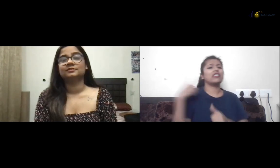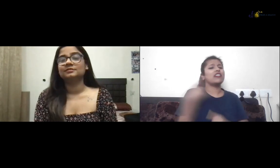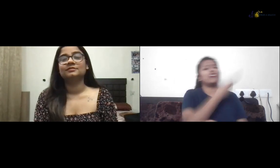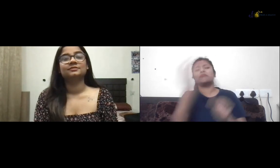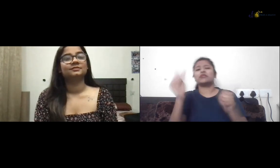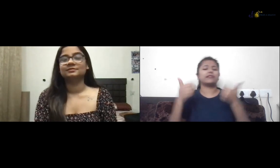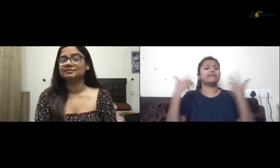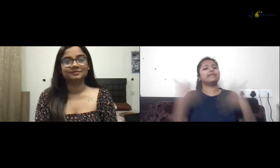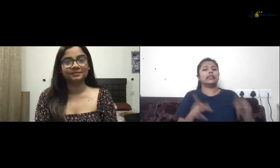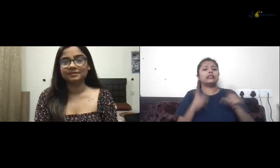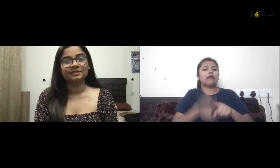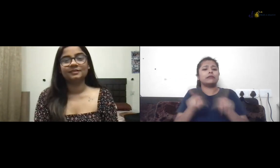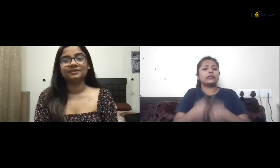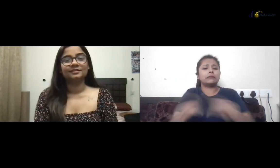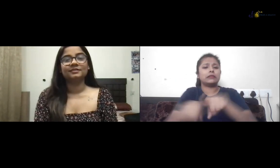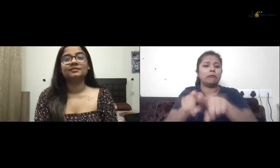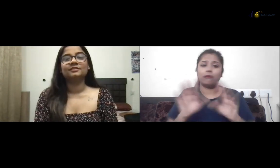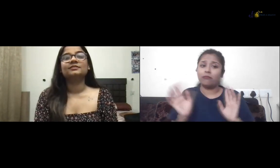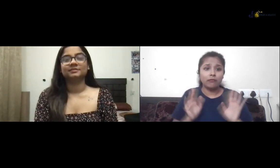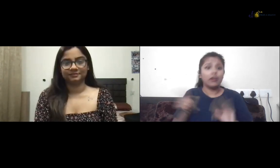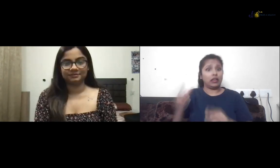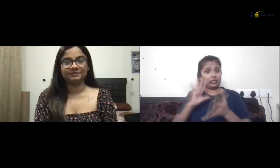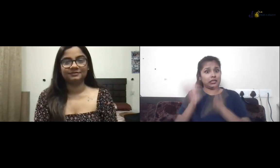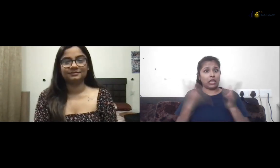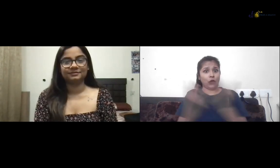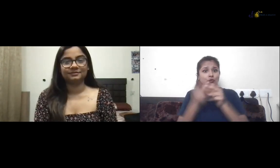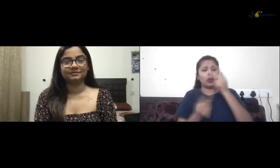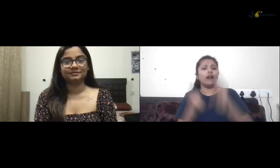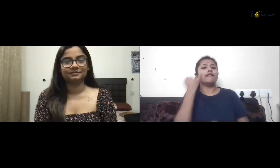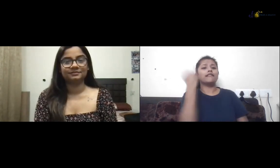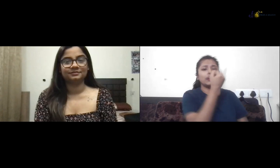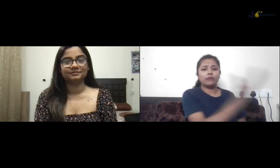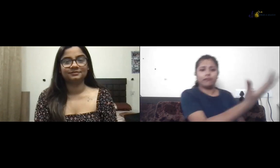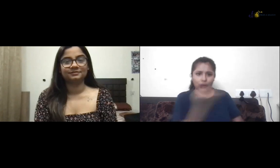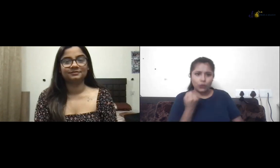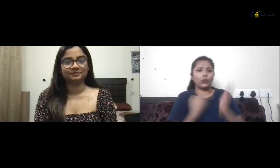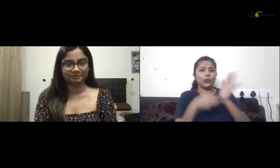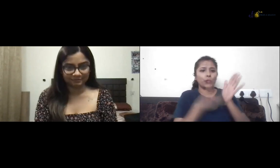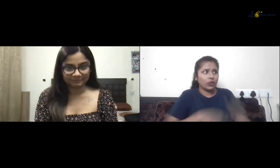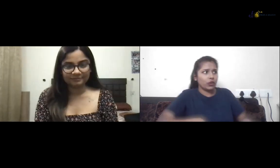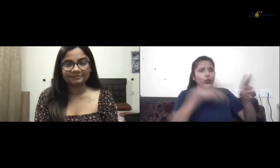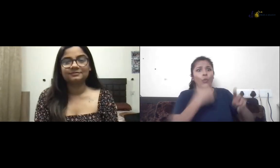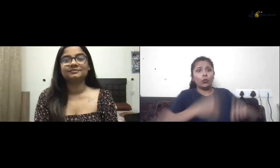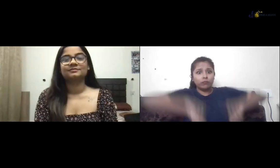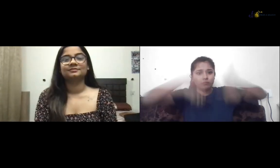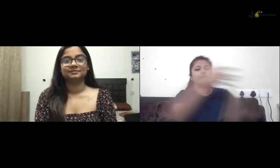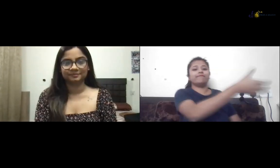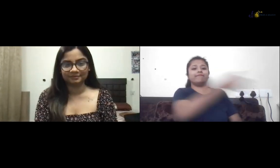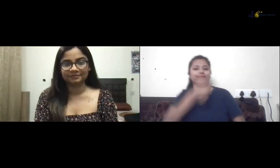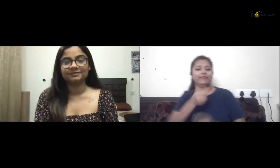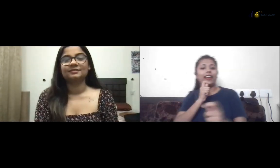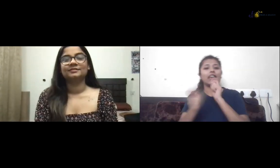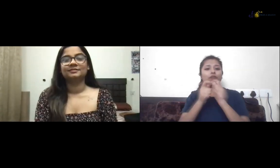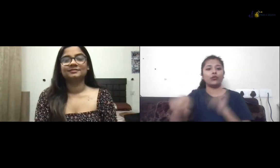missing on their parts and who do not have their role model. So with Sign Stories, they